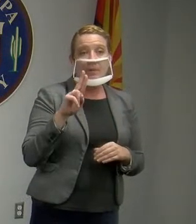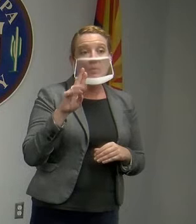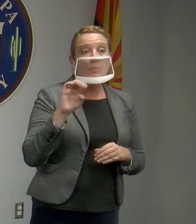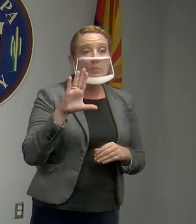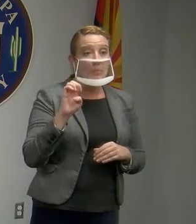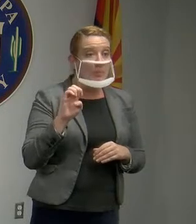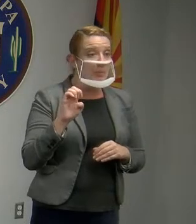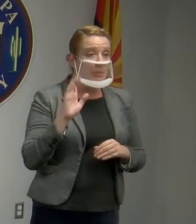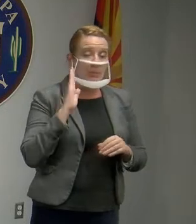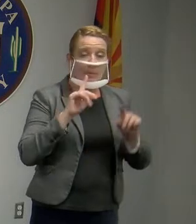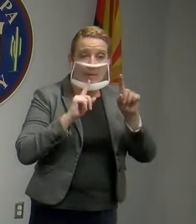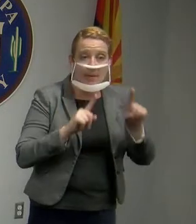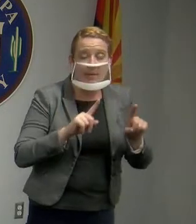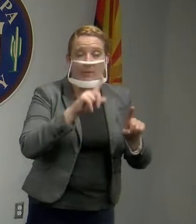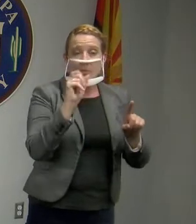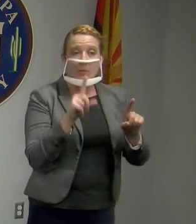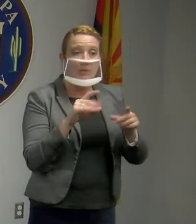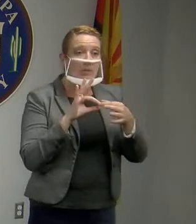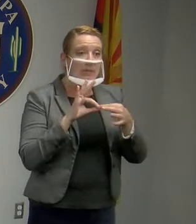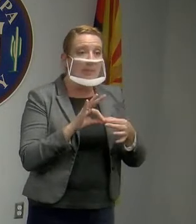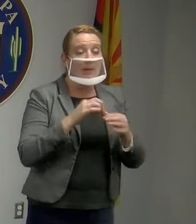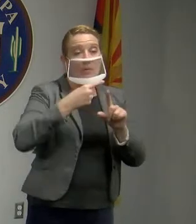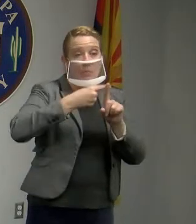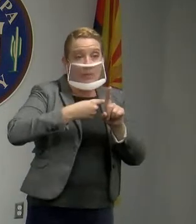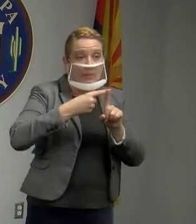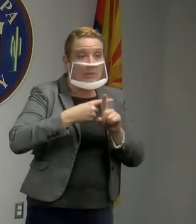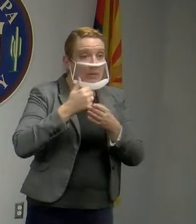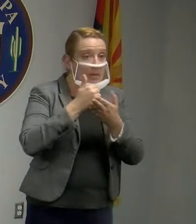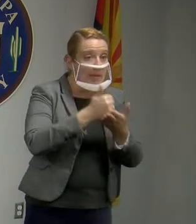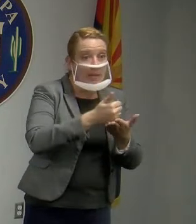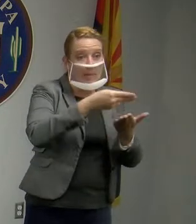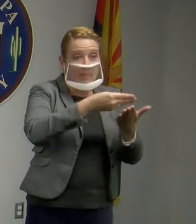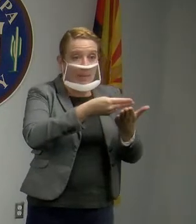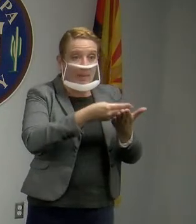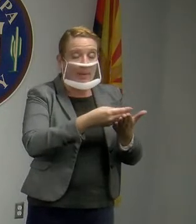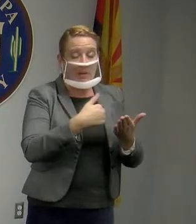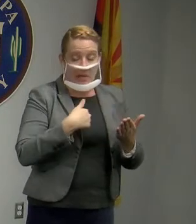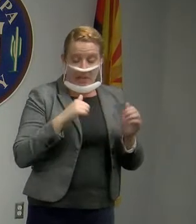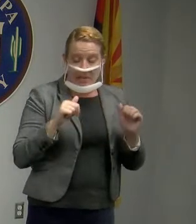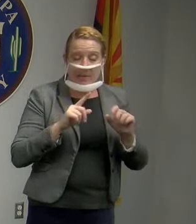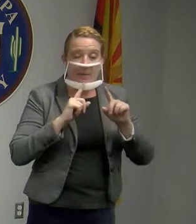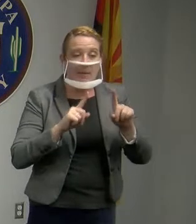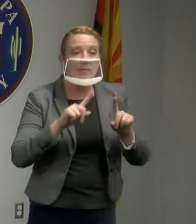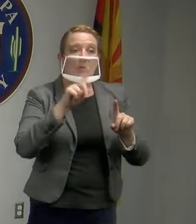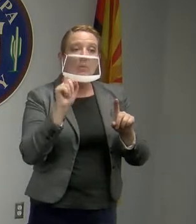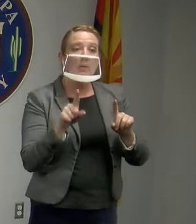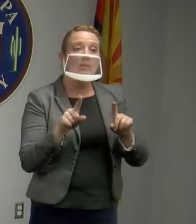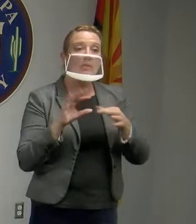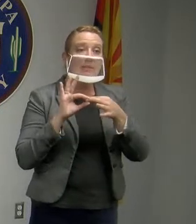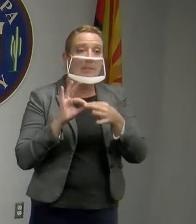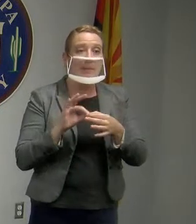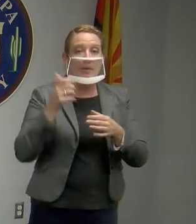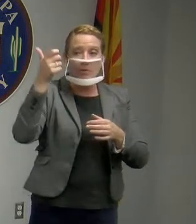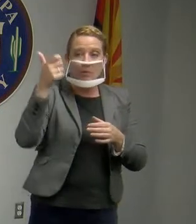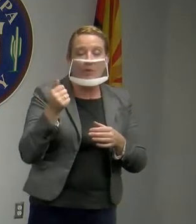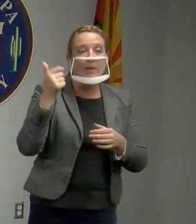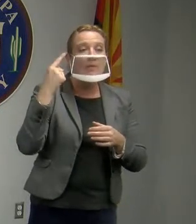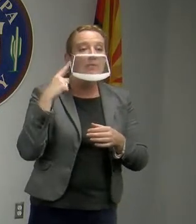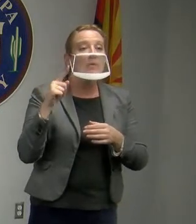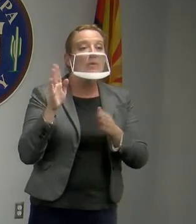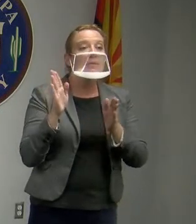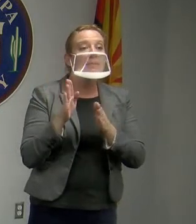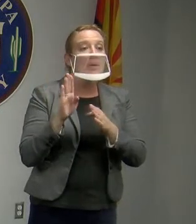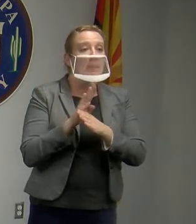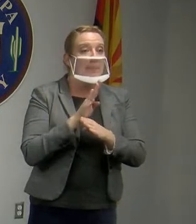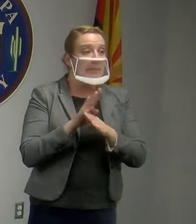rental assistance. I'll do my best to answer questions about the grant program that is ongoing, but it certainly seems to come out of the gates very